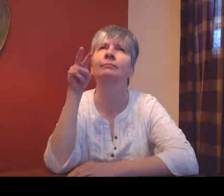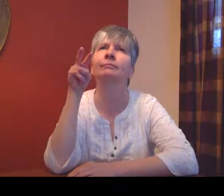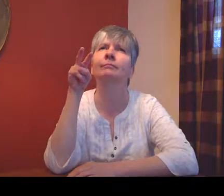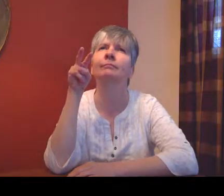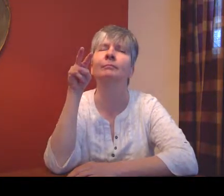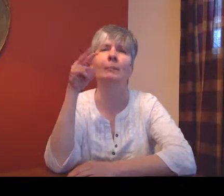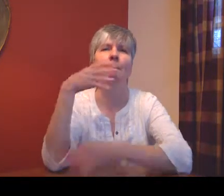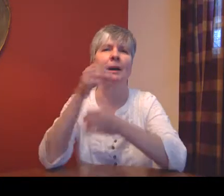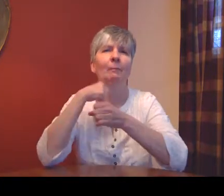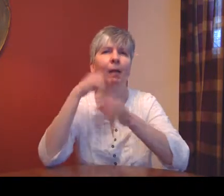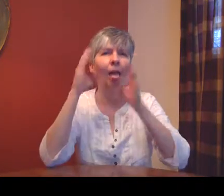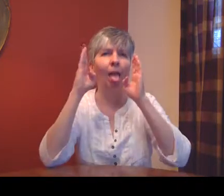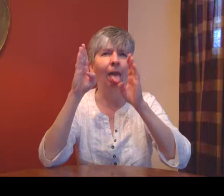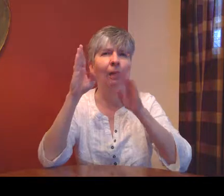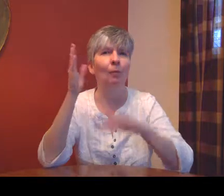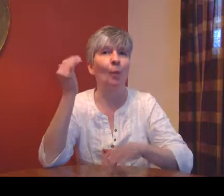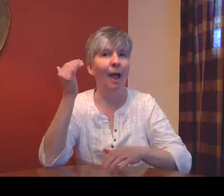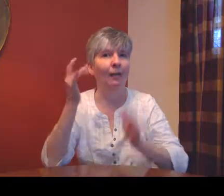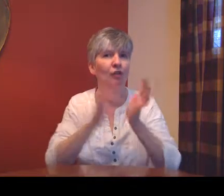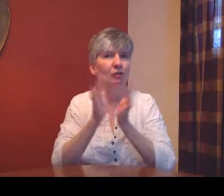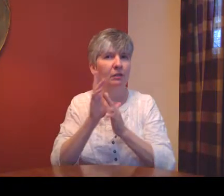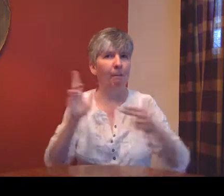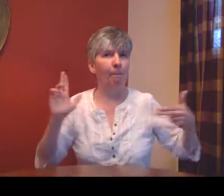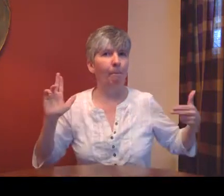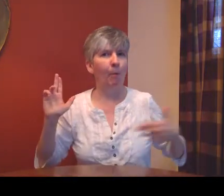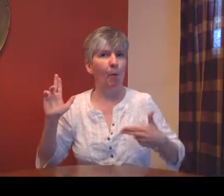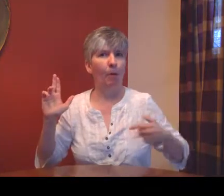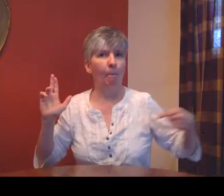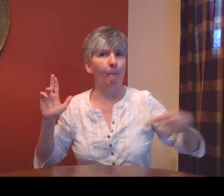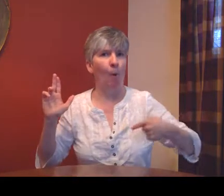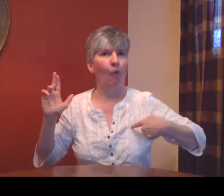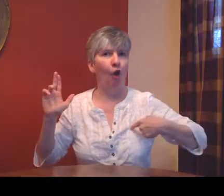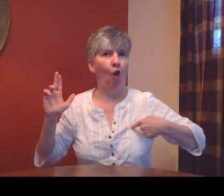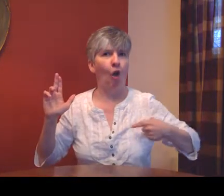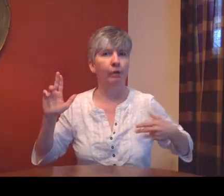closer. It made me pay attention. Why? Because Jesus was pointing to the heart.